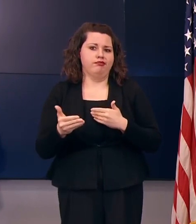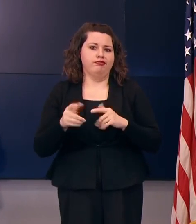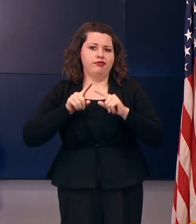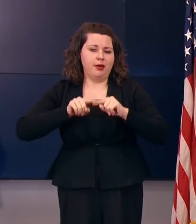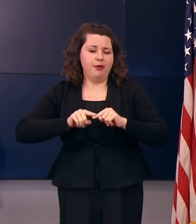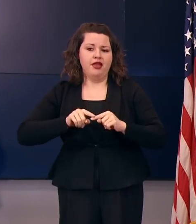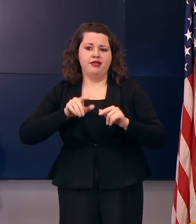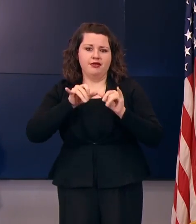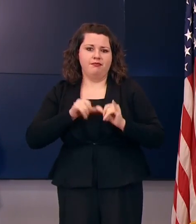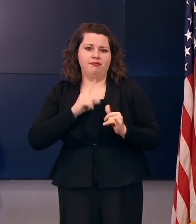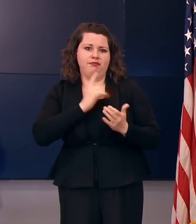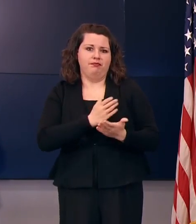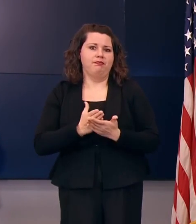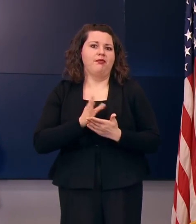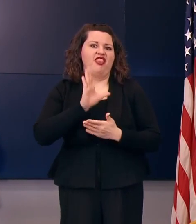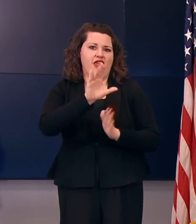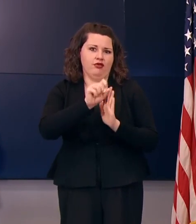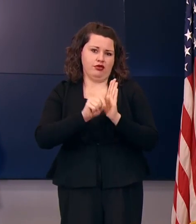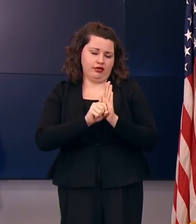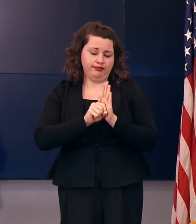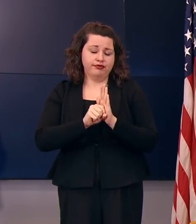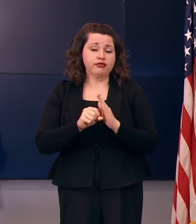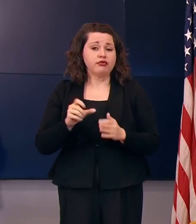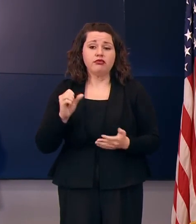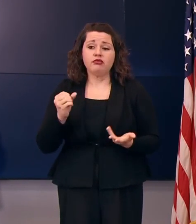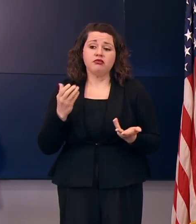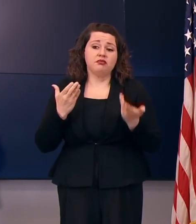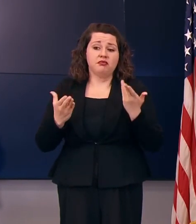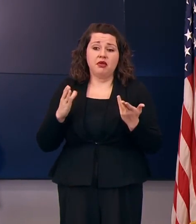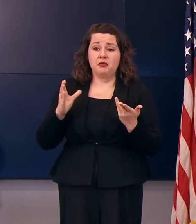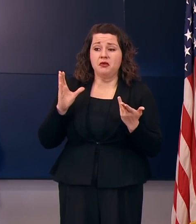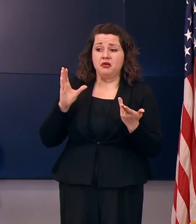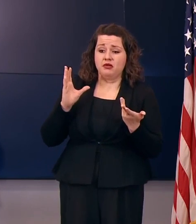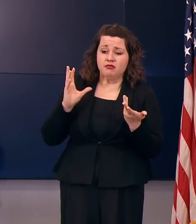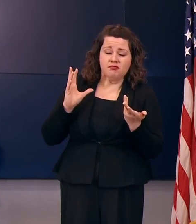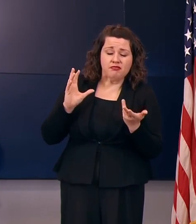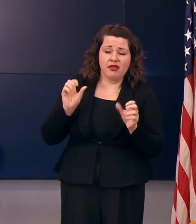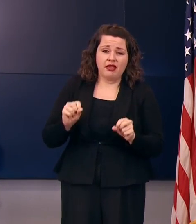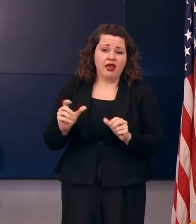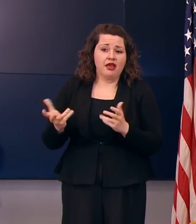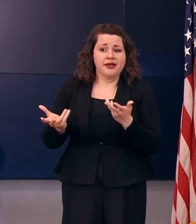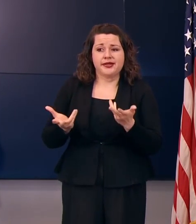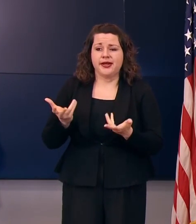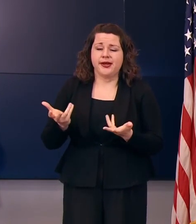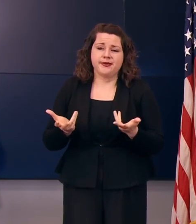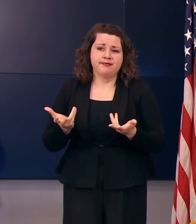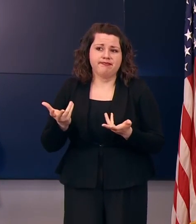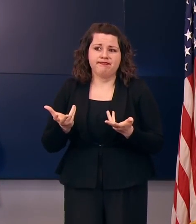what the metrics are in their state. So while we can take a look at maybe finding some